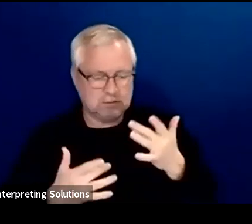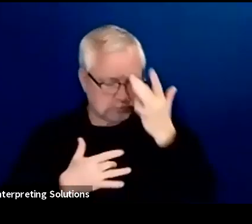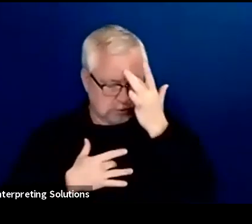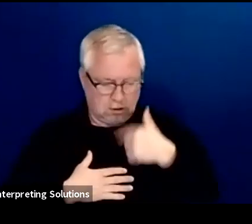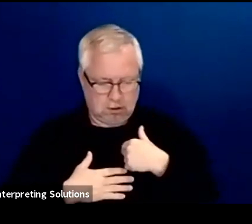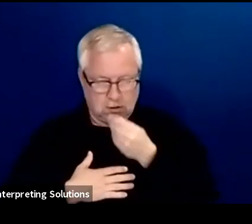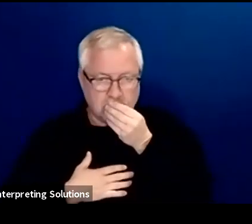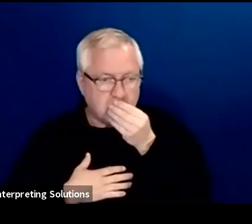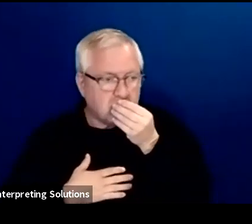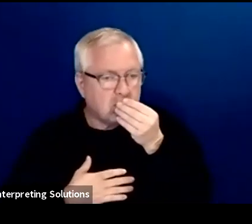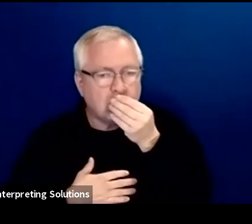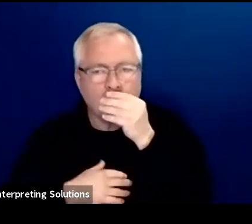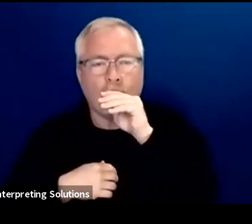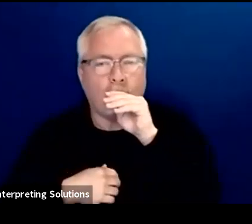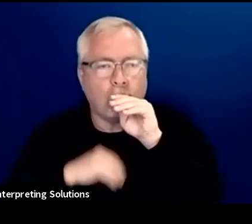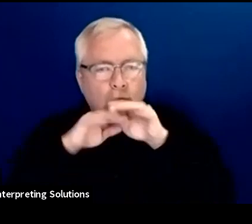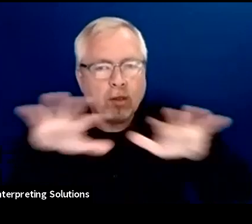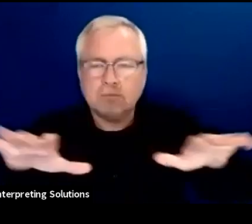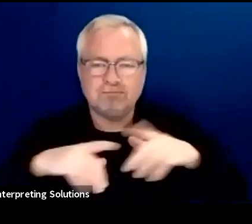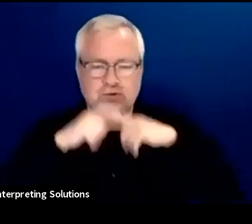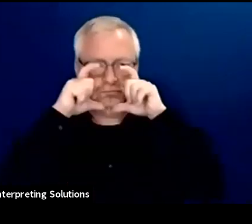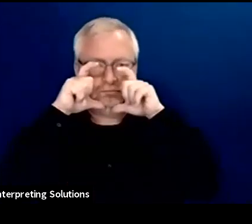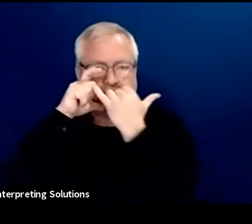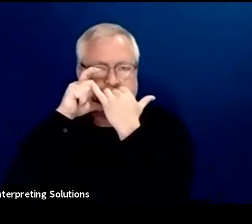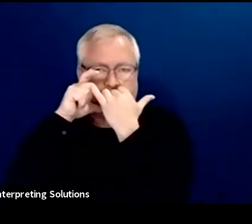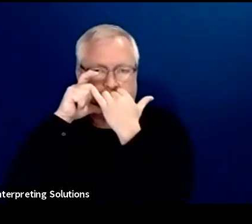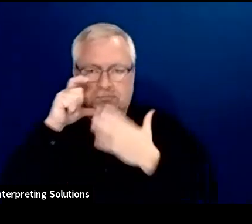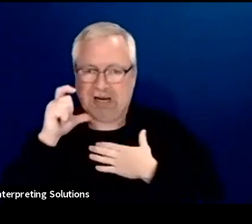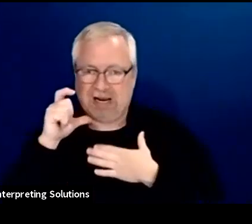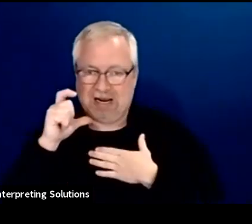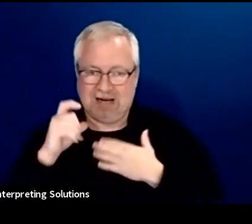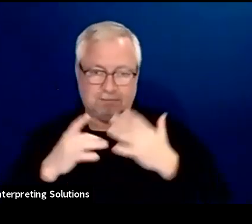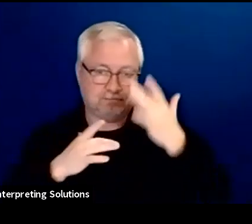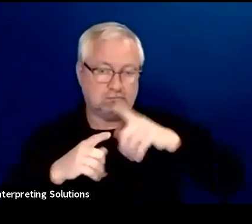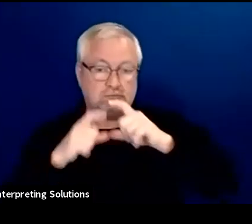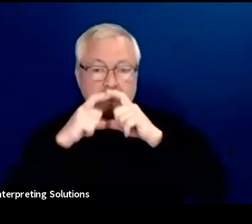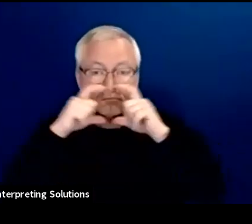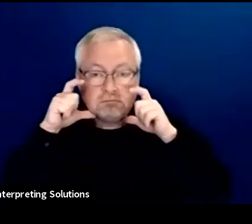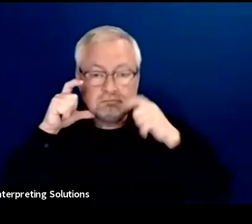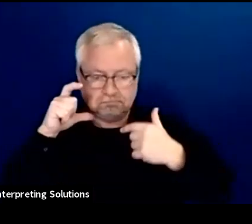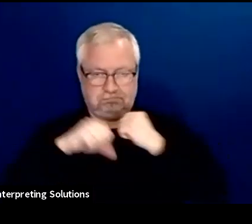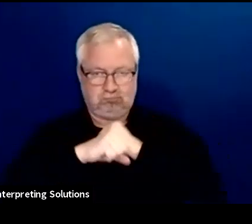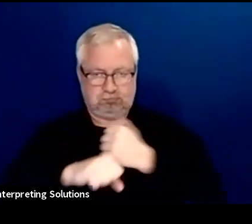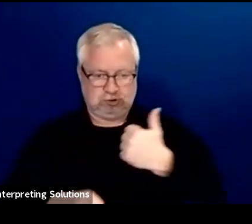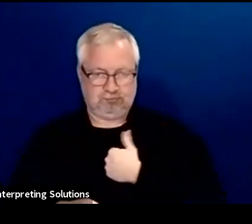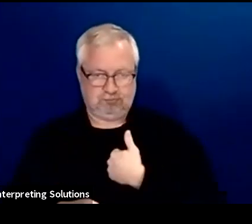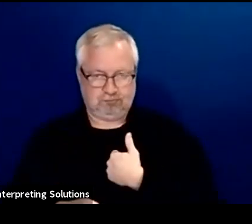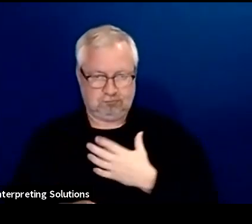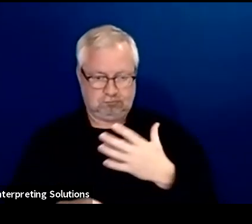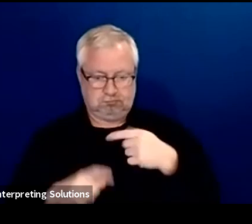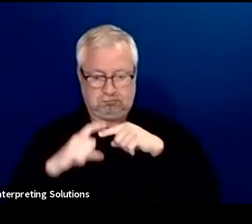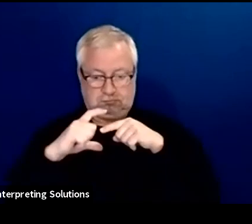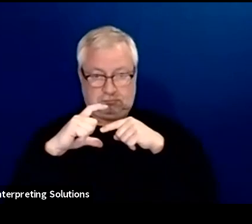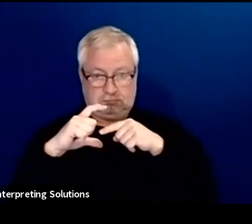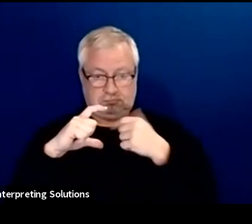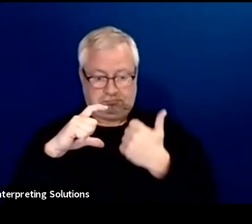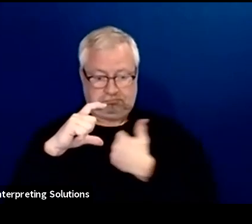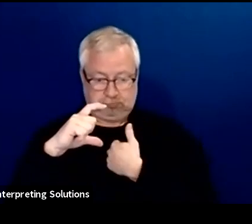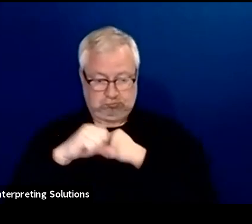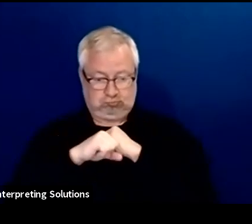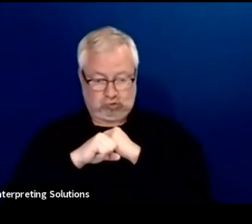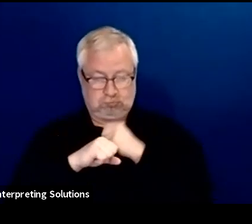without symptoms. So your mask protects me, my mask protects you, but these are not masks that protect the